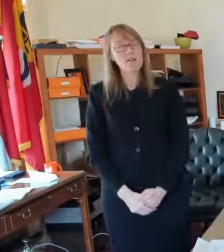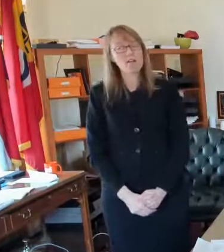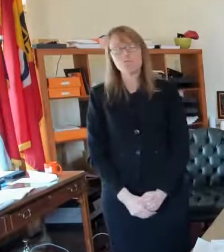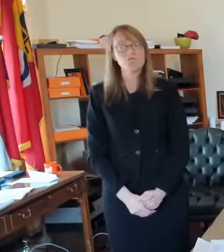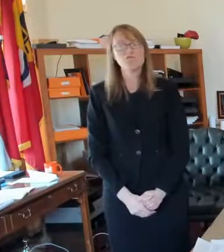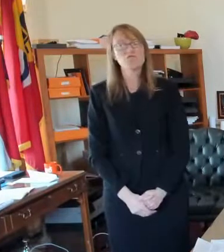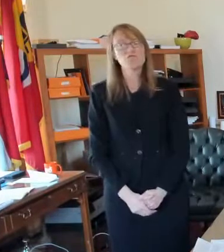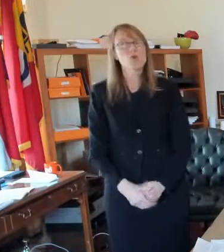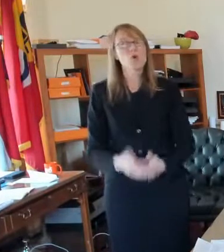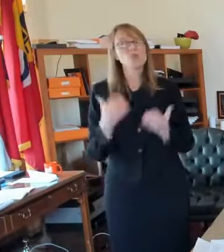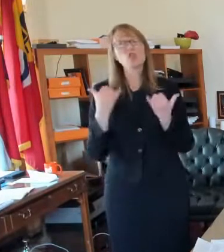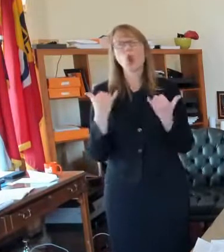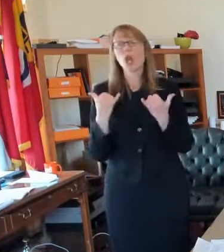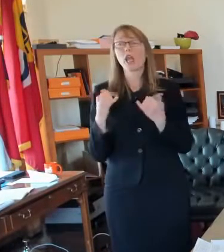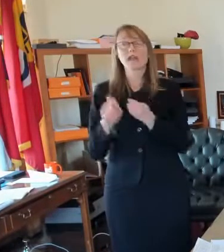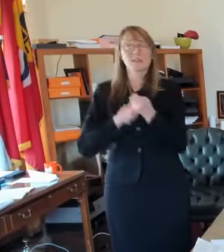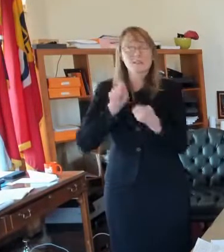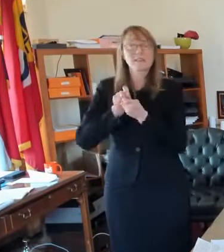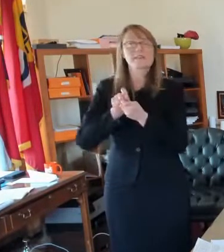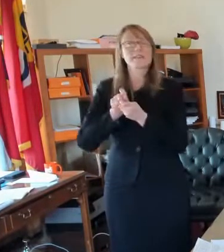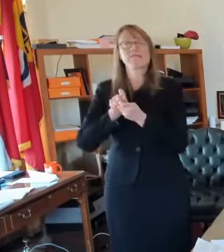listing for